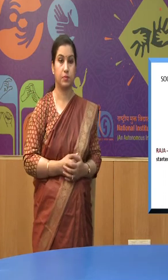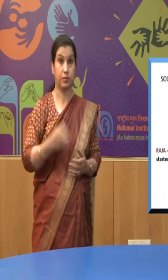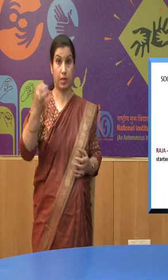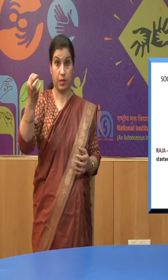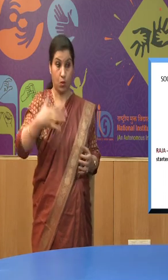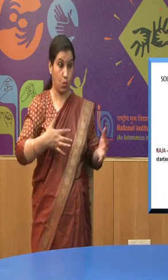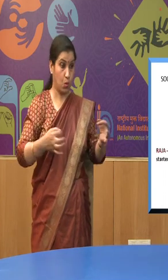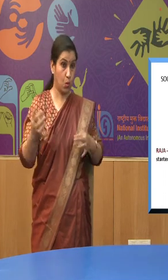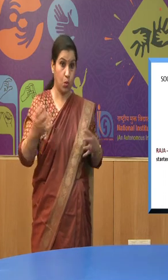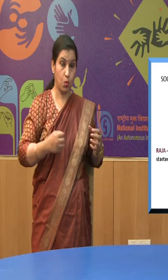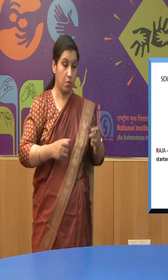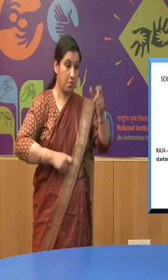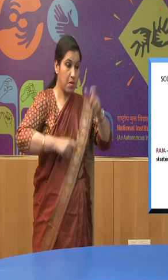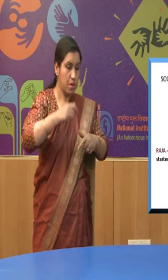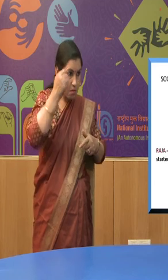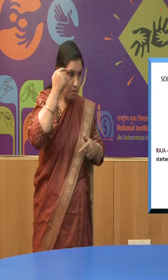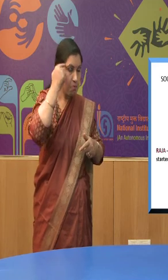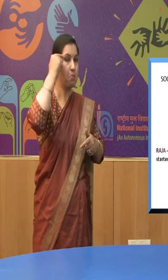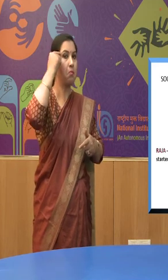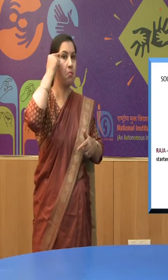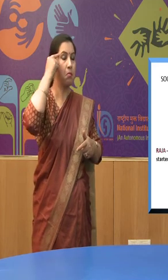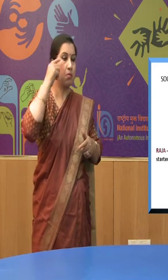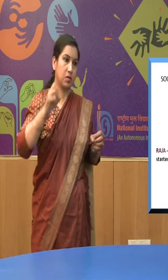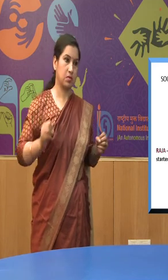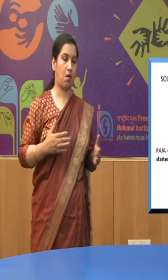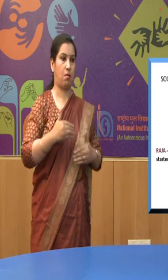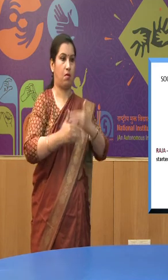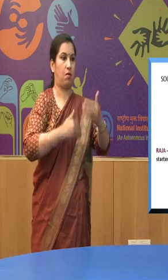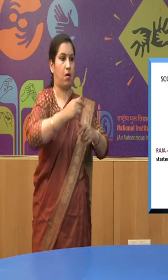New movements were started by them, which were called